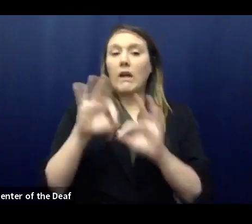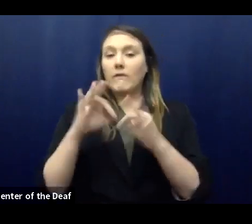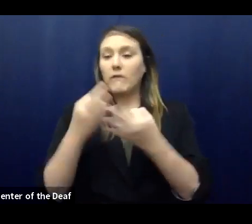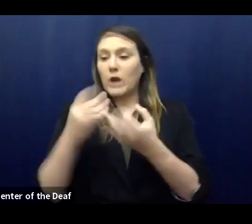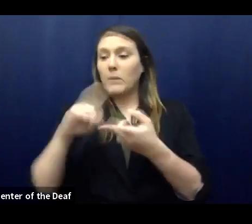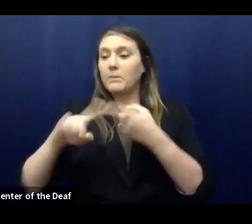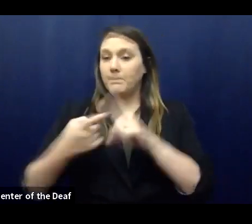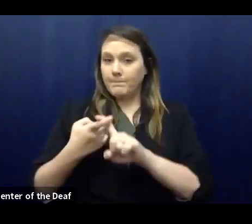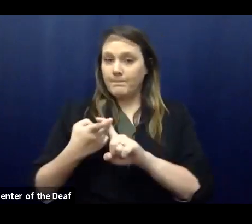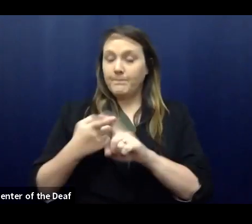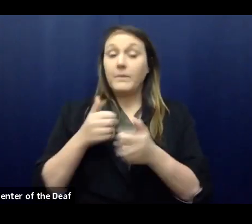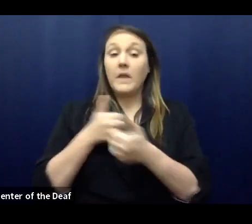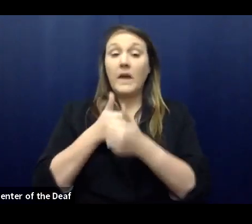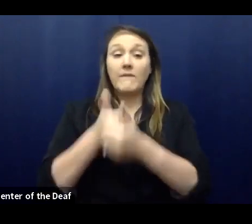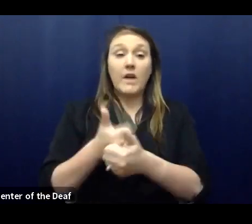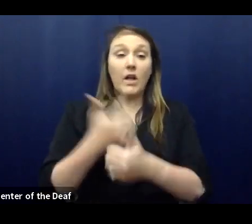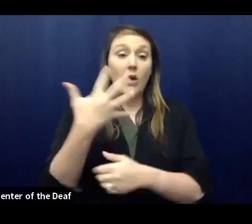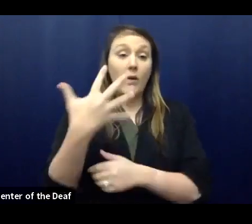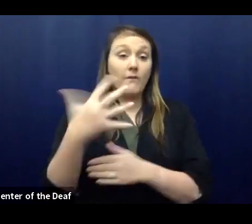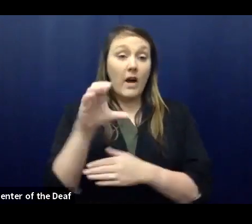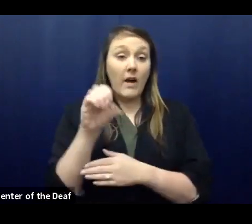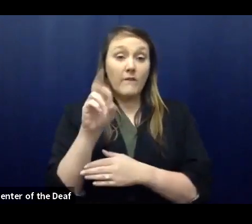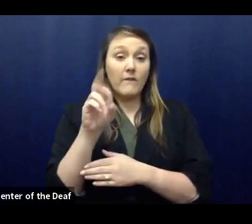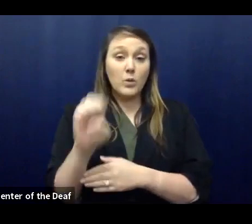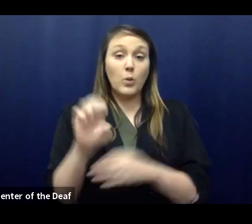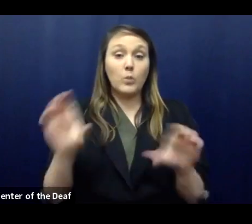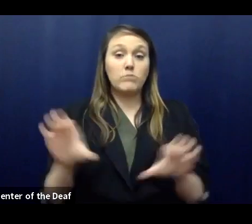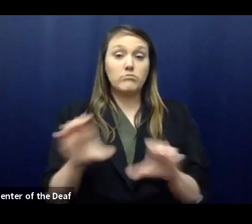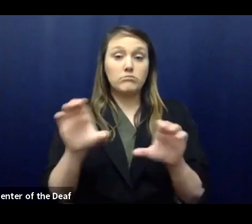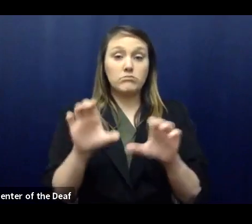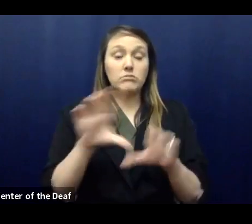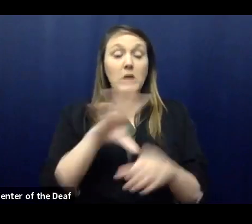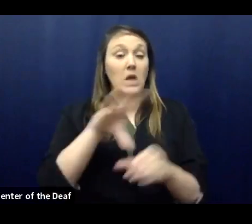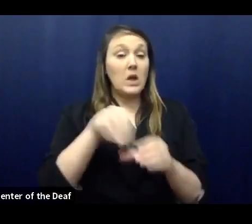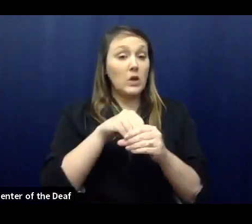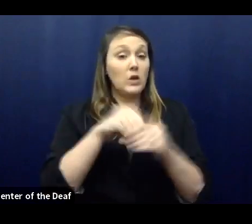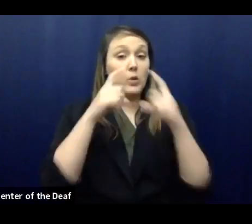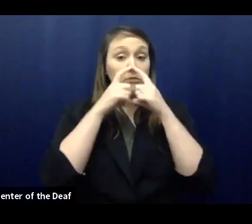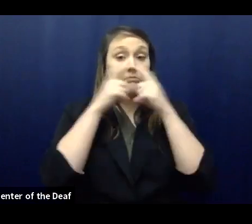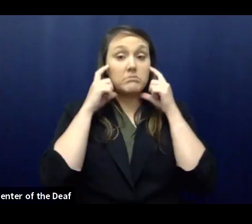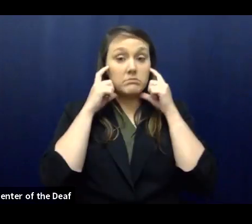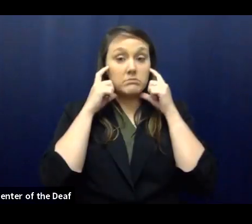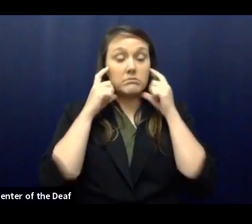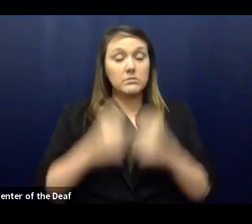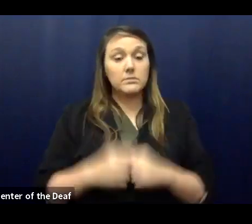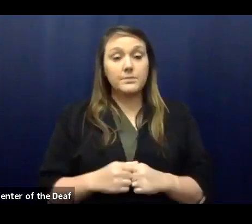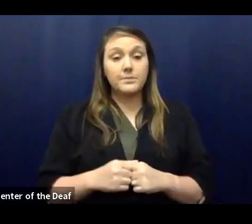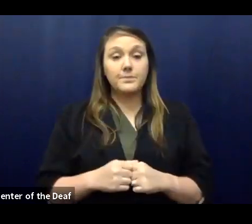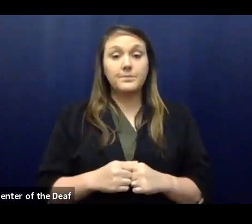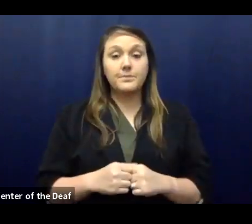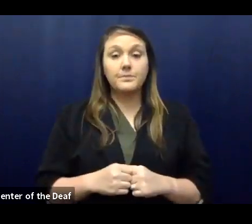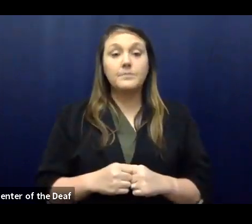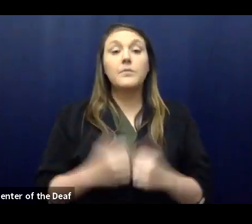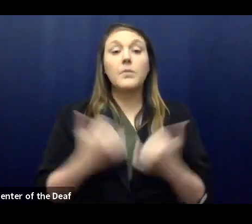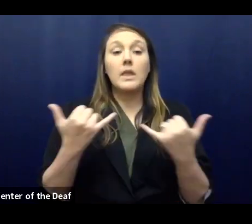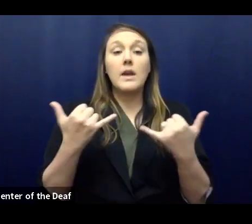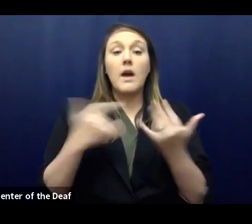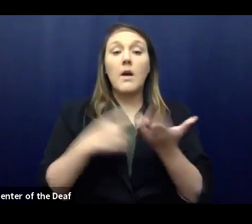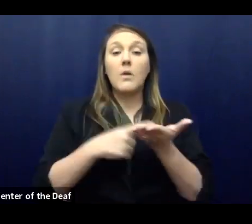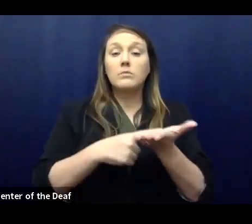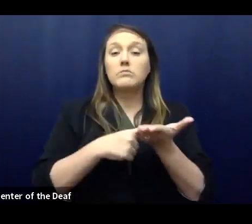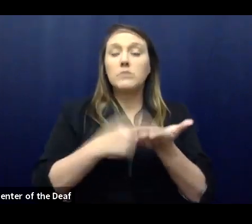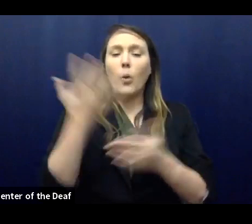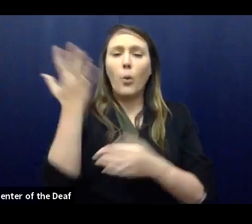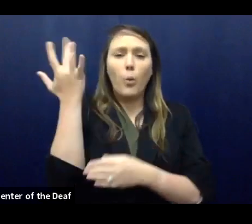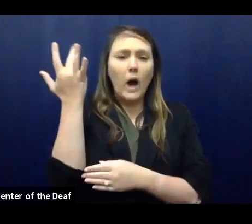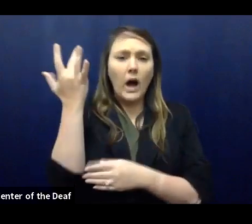following the 5 core actions, which includes wearing a cloth face covering or mask. Now we'd like to talk about why